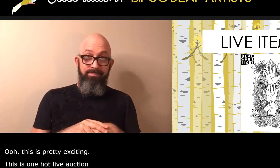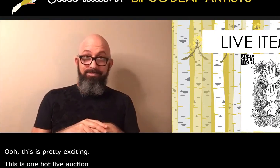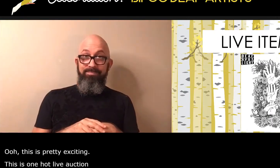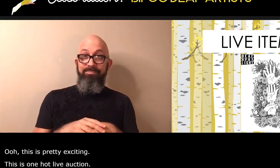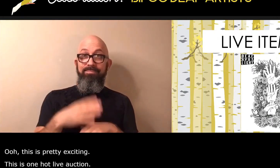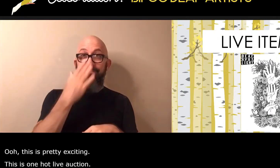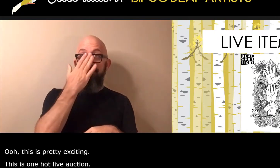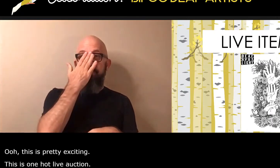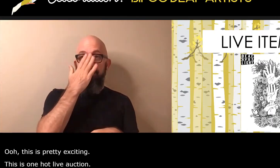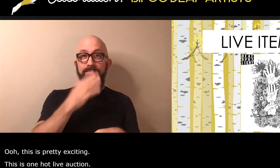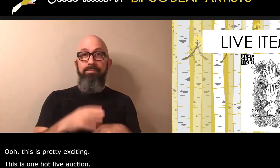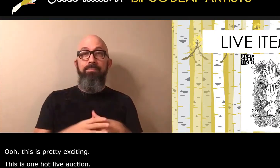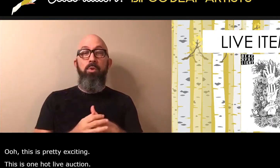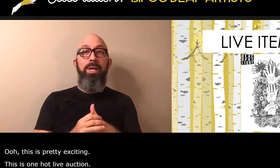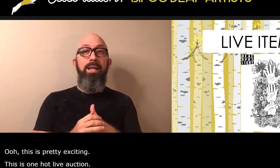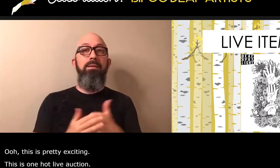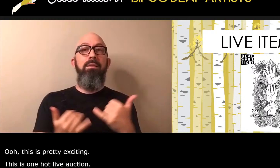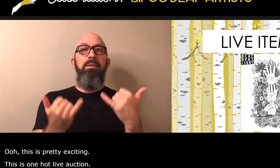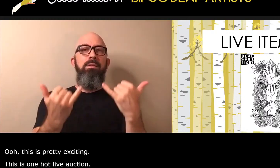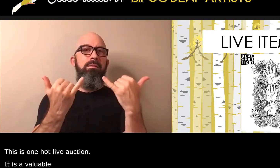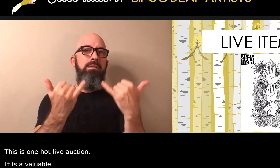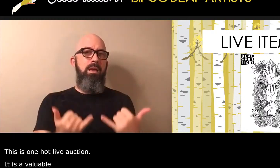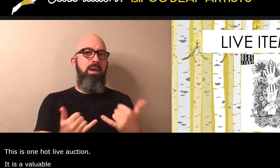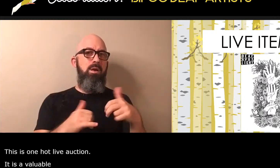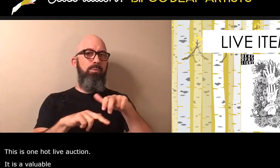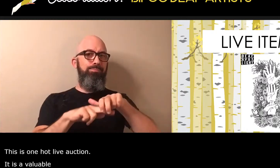It's a valuable piece of art to have.